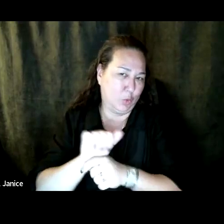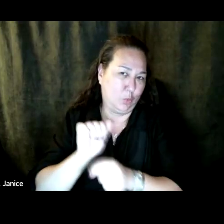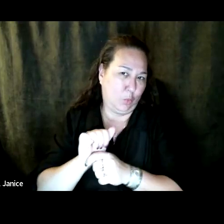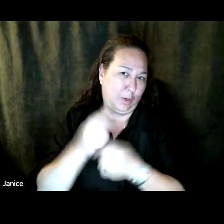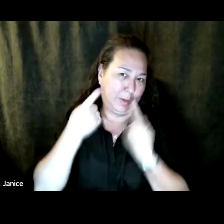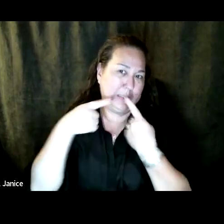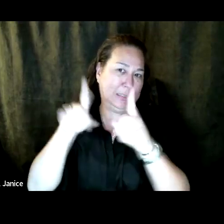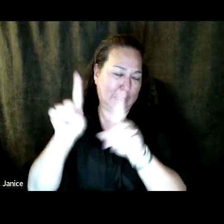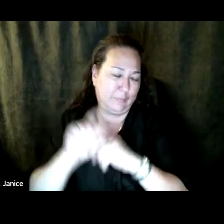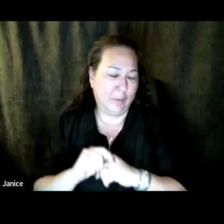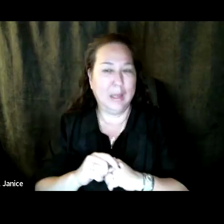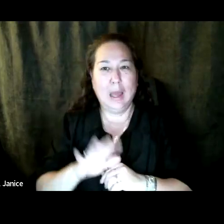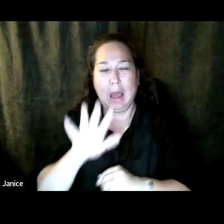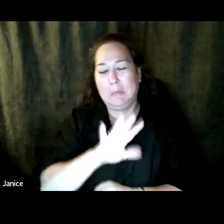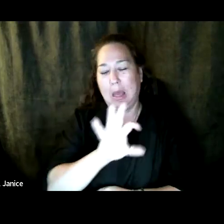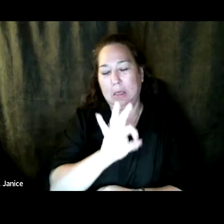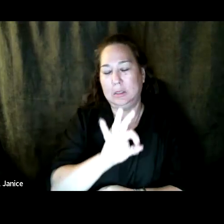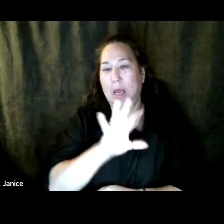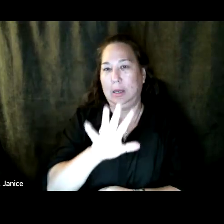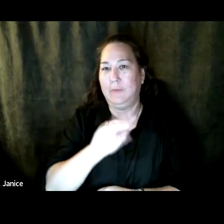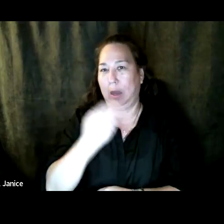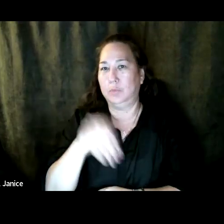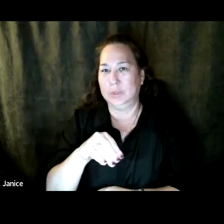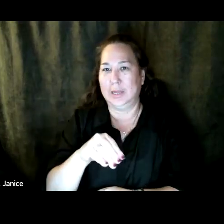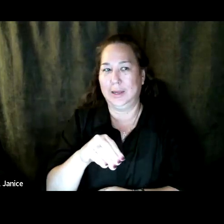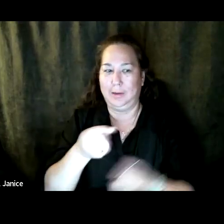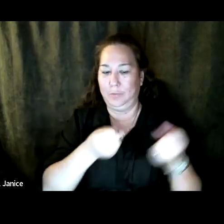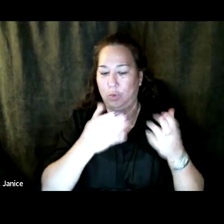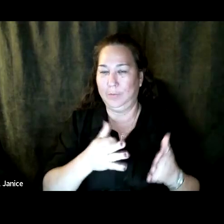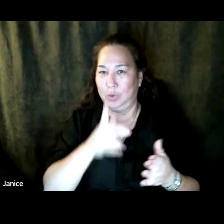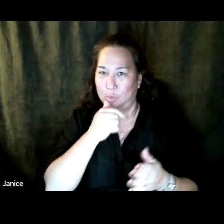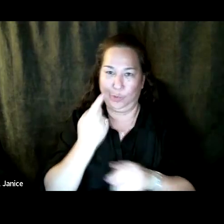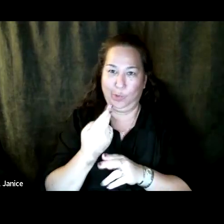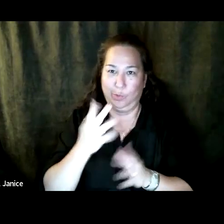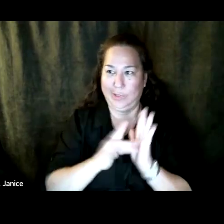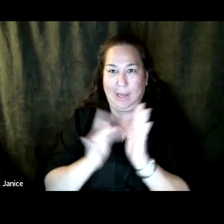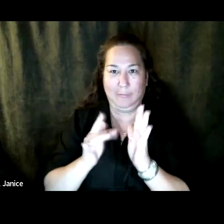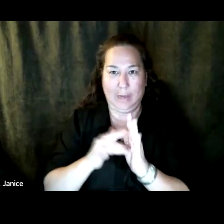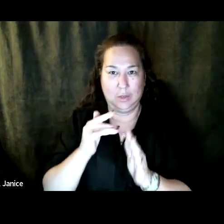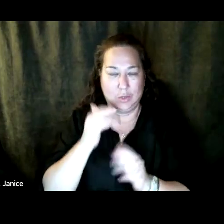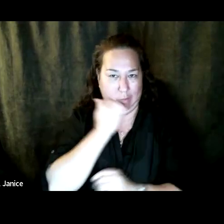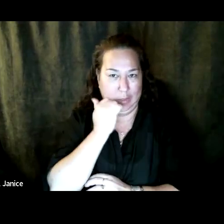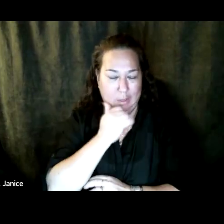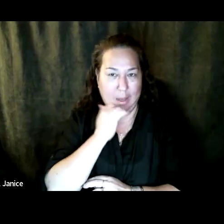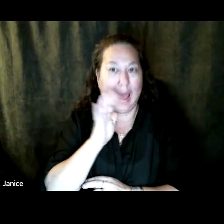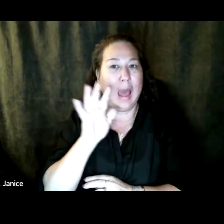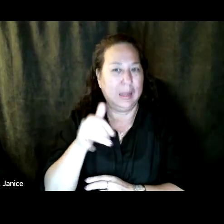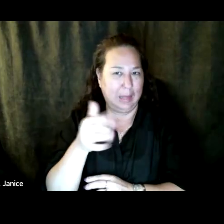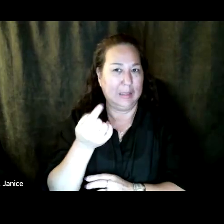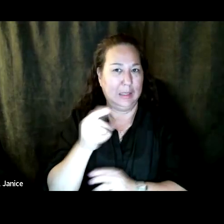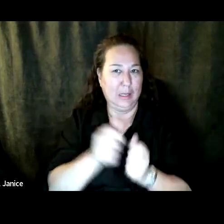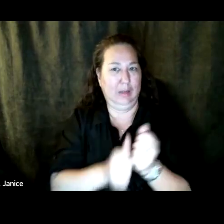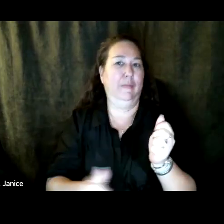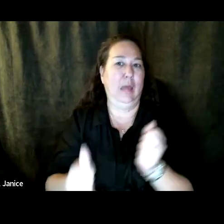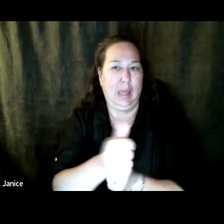about 95% of drivers using it on a daily basis. It's actually a little bit ahead of what we've heard from Zoom in terms